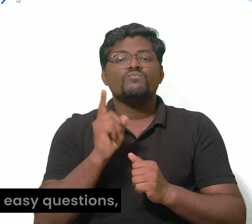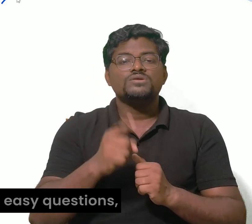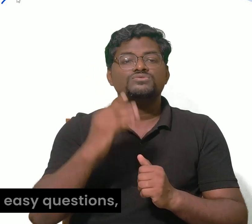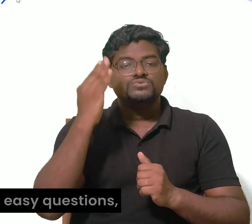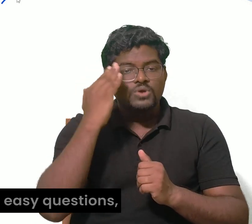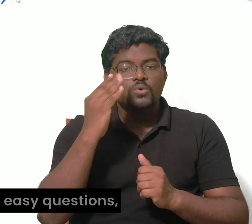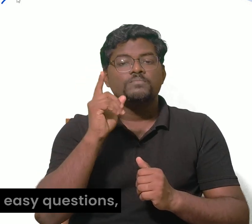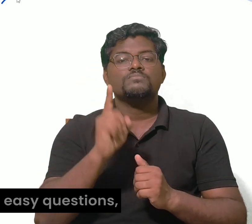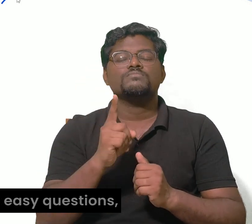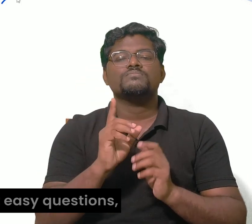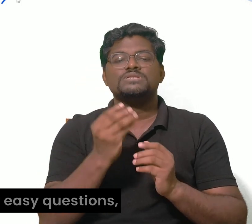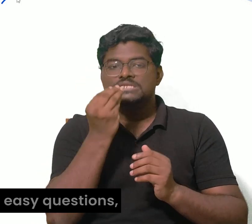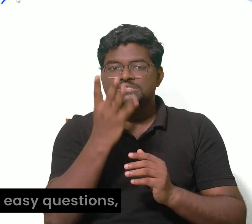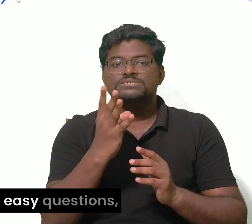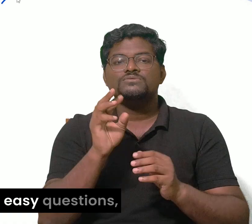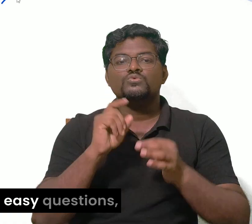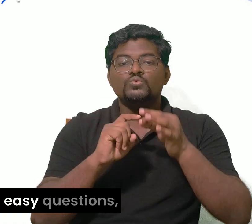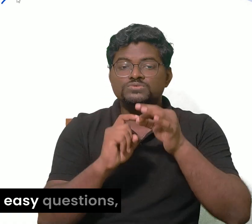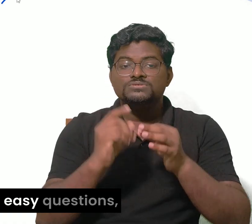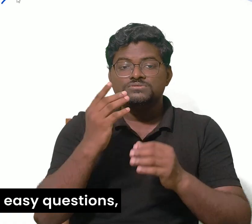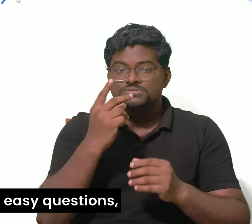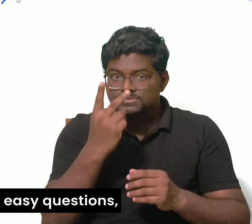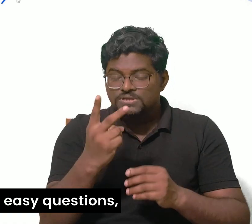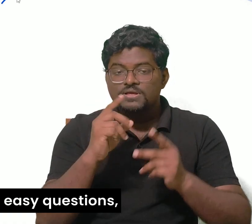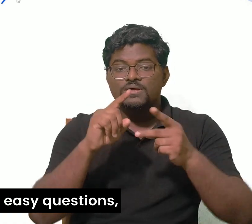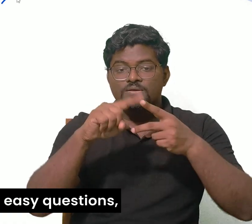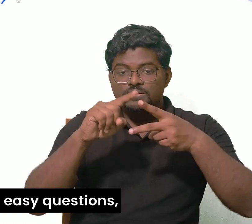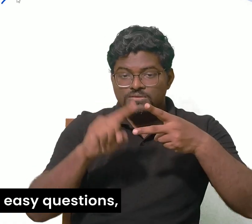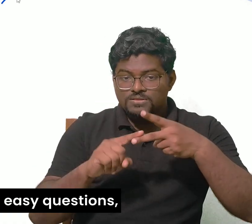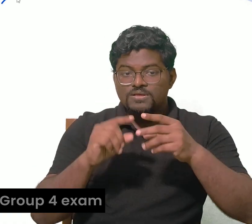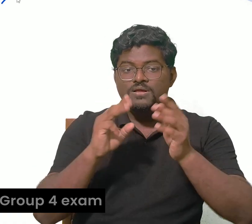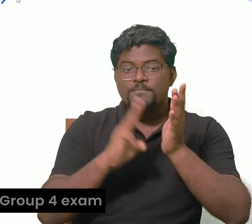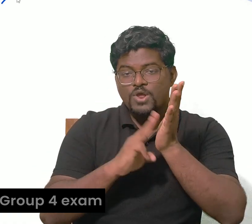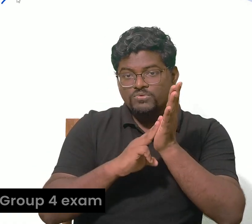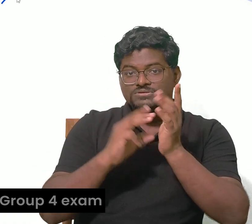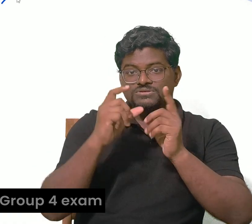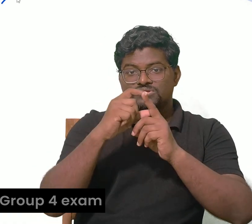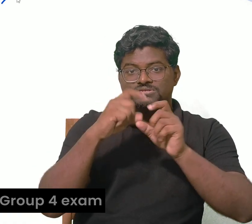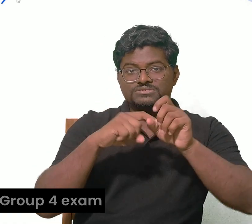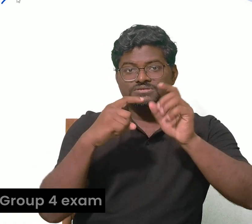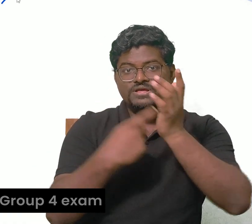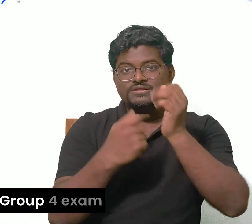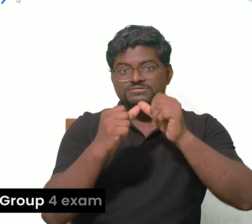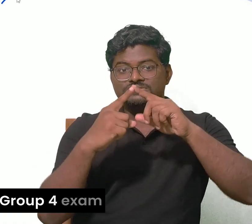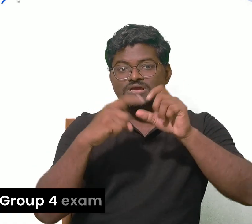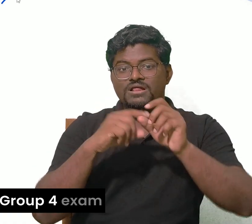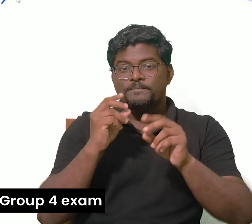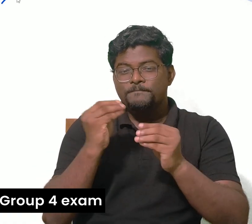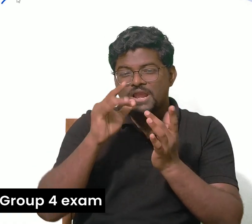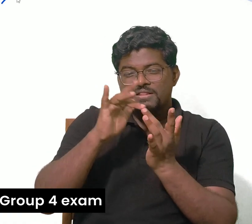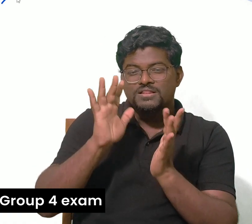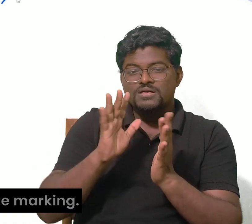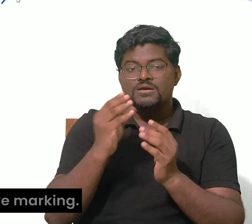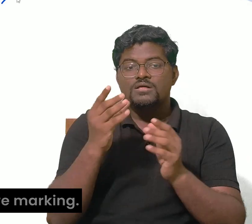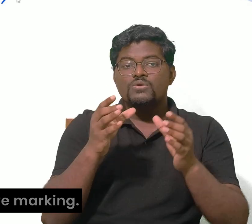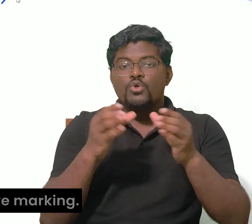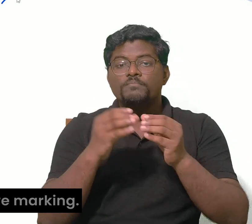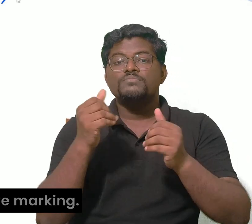clear. First you should do the easy question, then moderate question, and moreover particularly this group